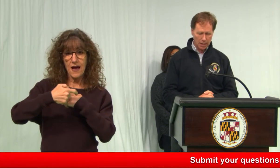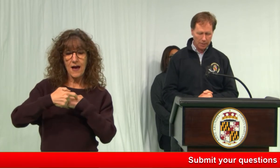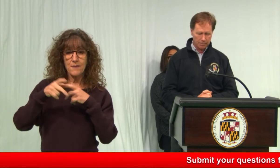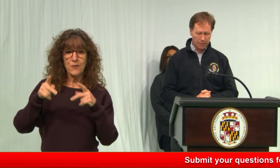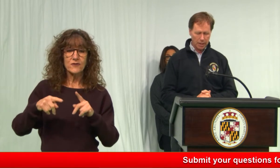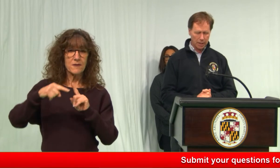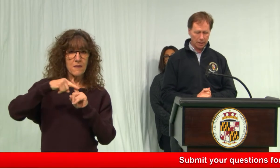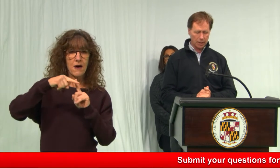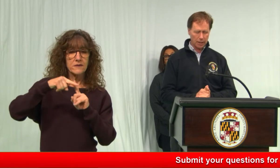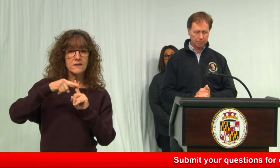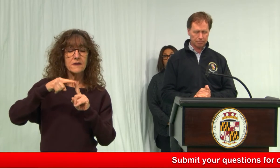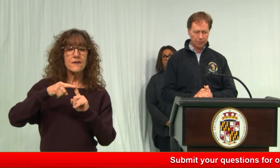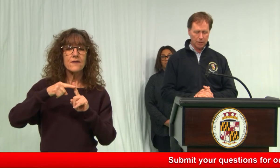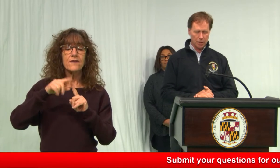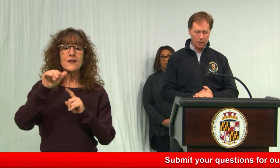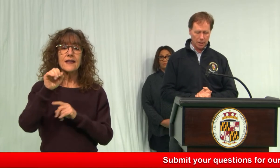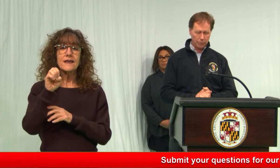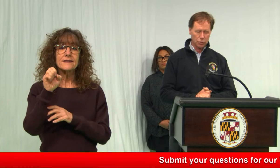cases,